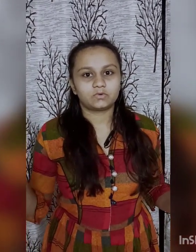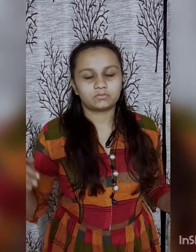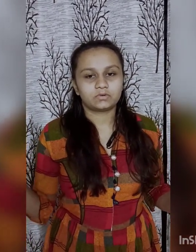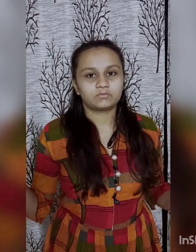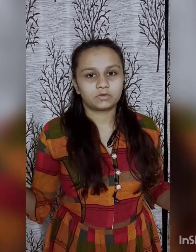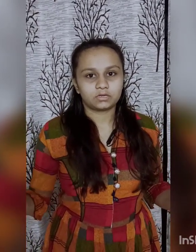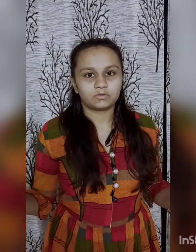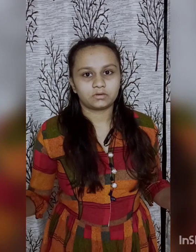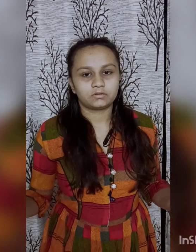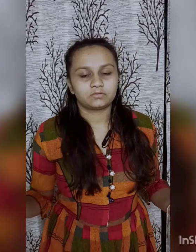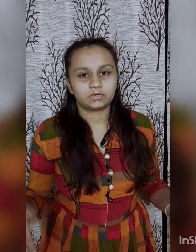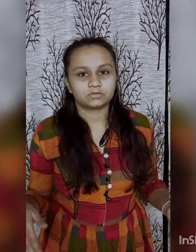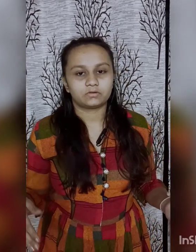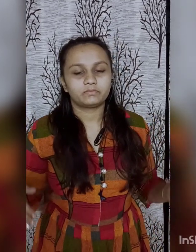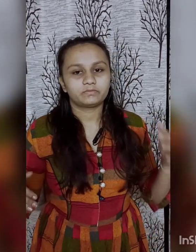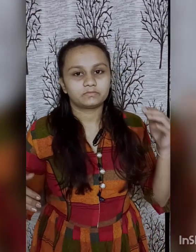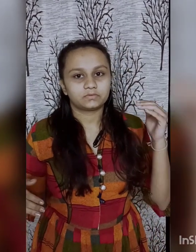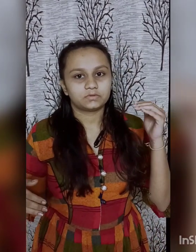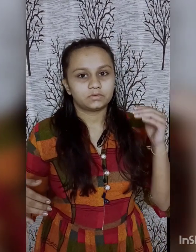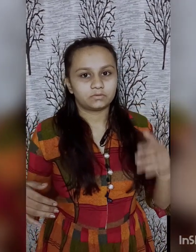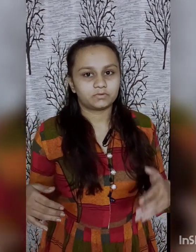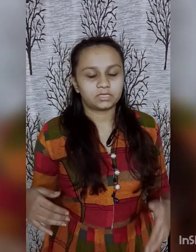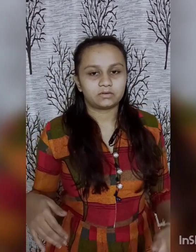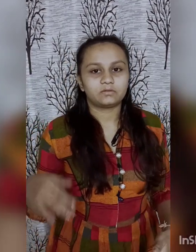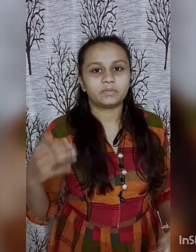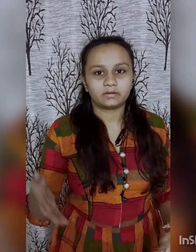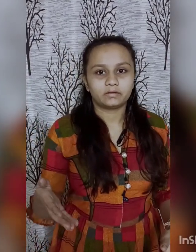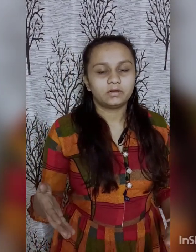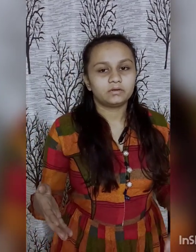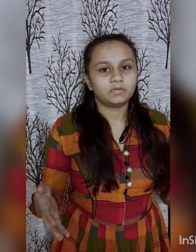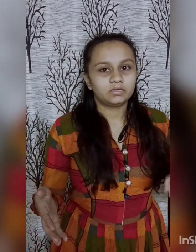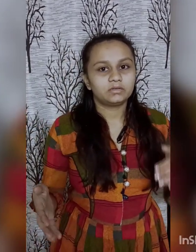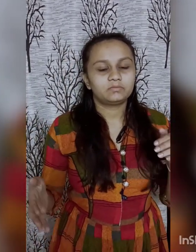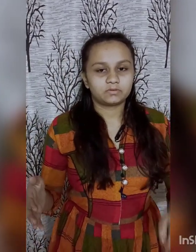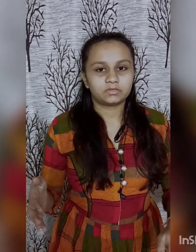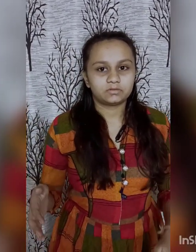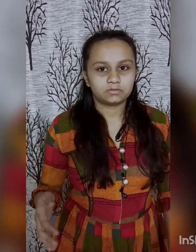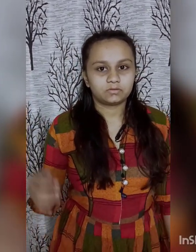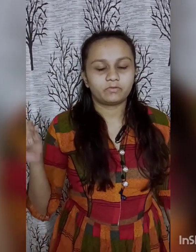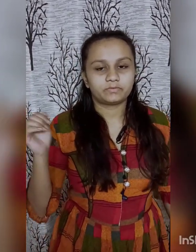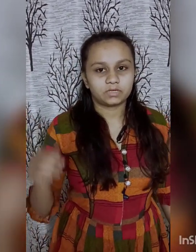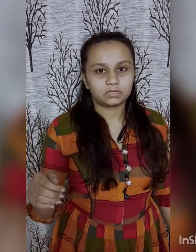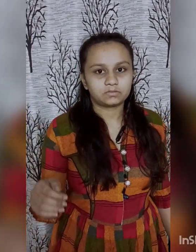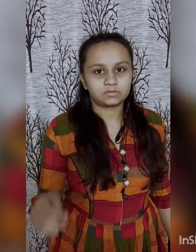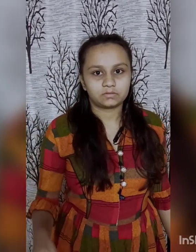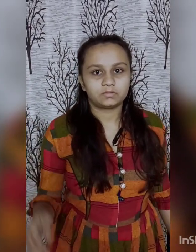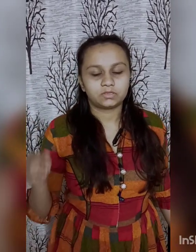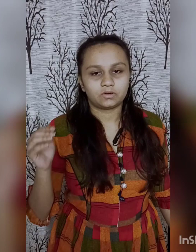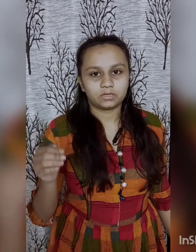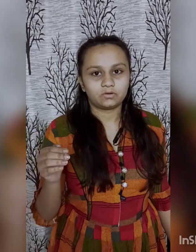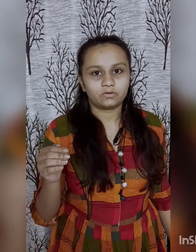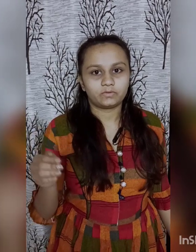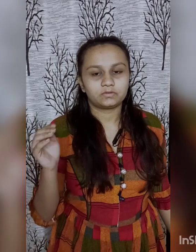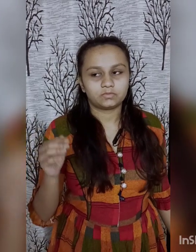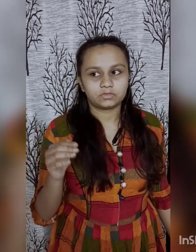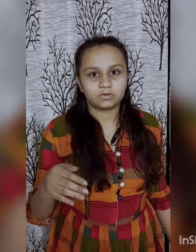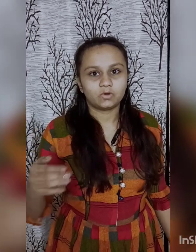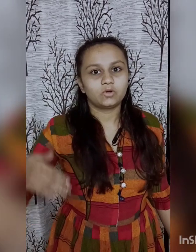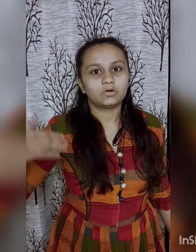very important functions of a central bank. Being in the possession of the exclusive right to note issue, the central